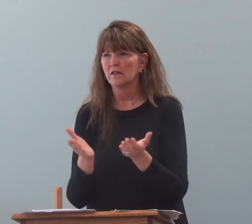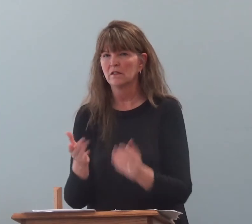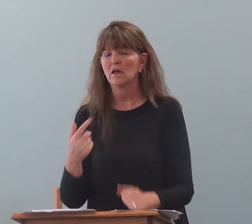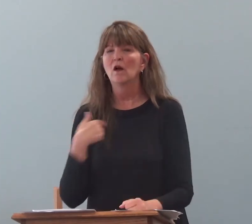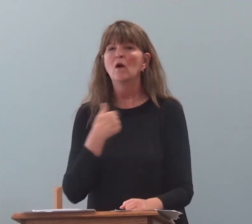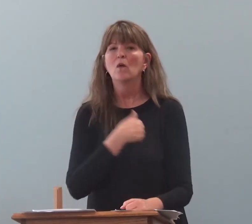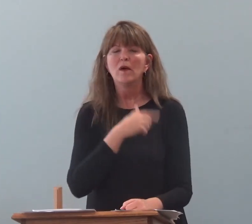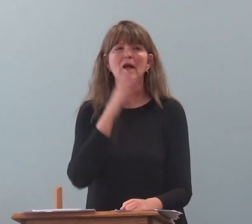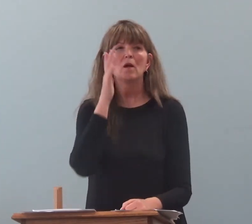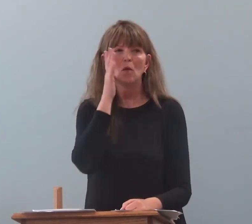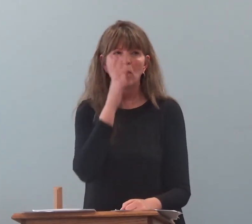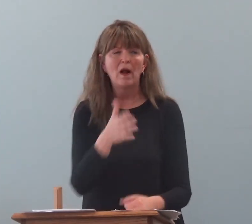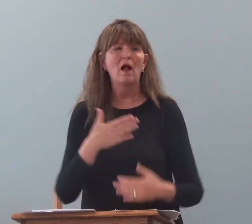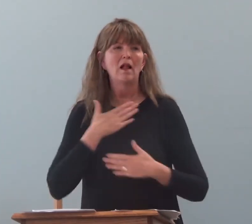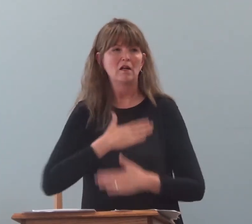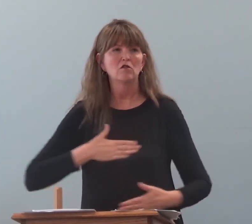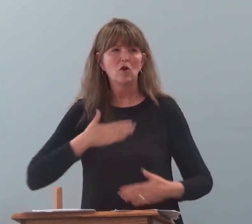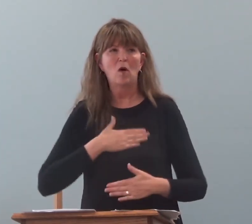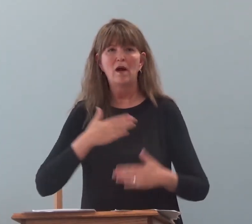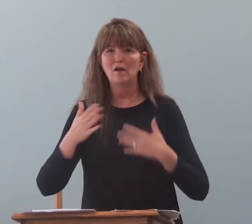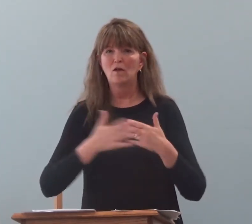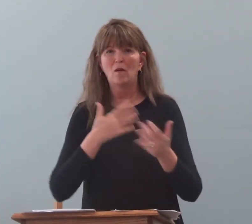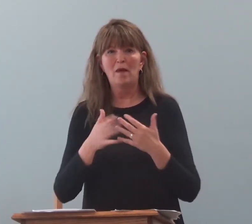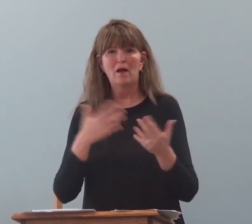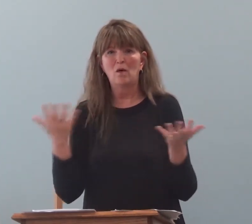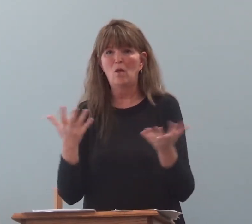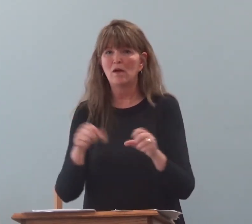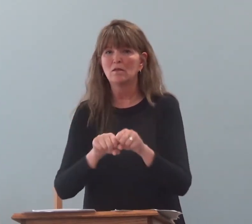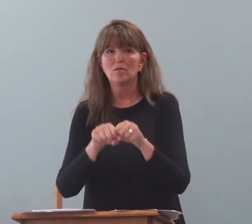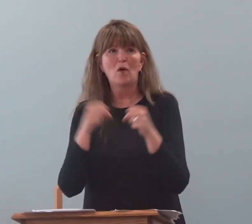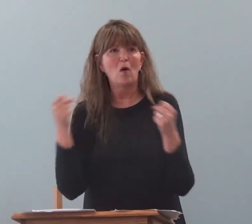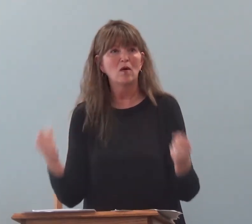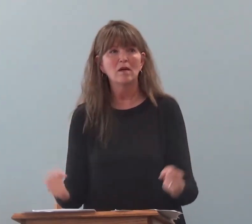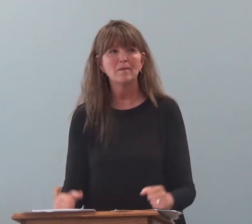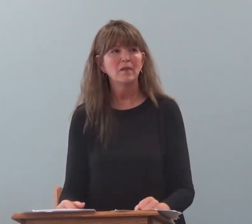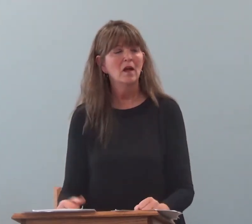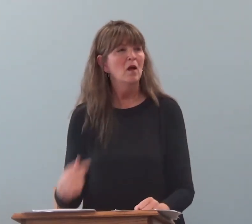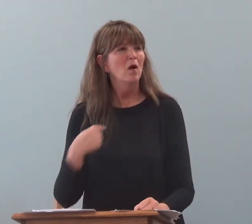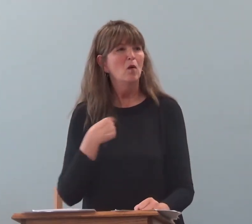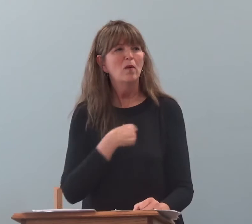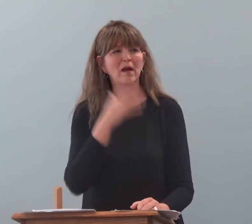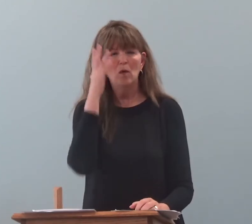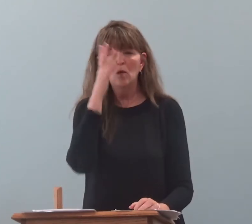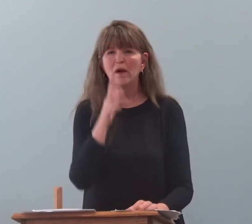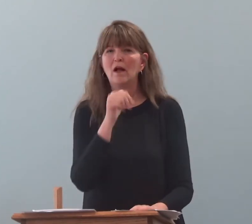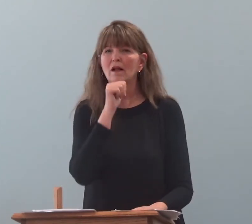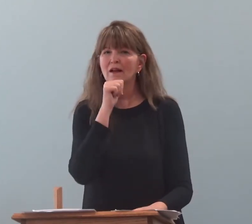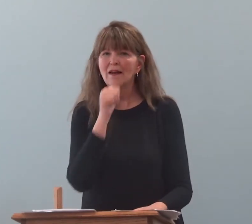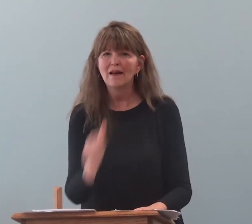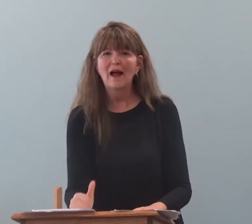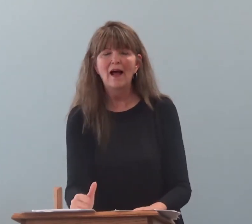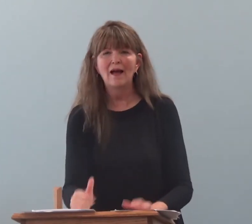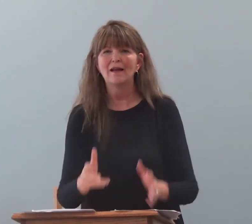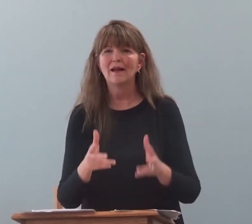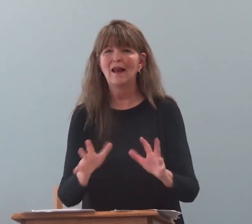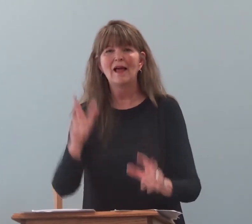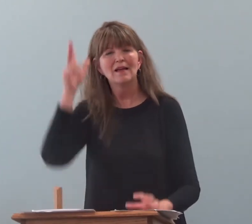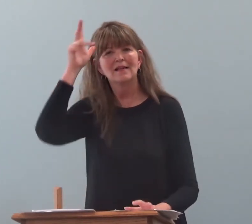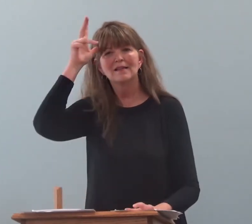set the stage that we will have a meaningful service. And we will enjoy this no matter what technologically breaks. That we're